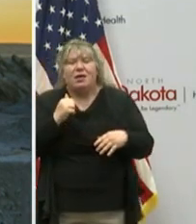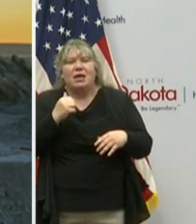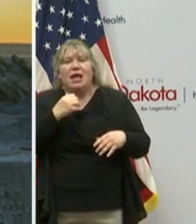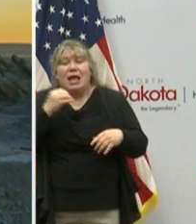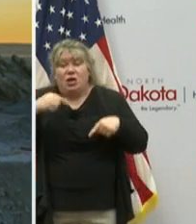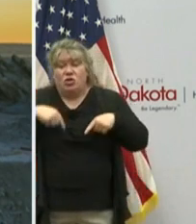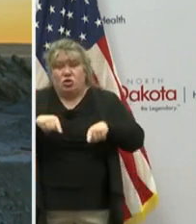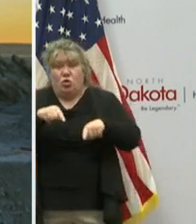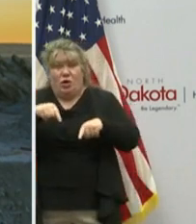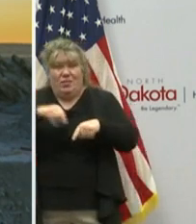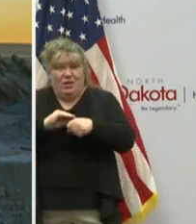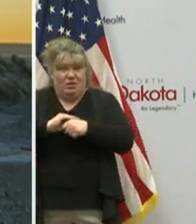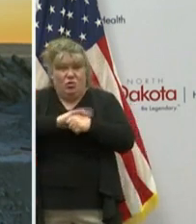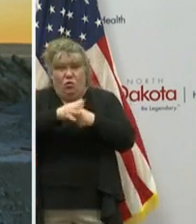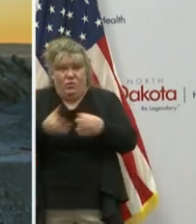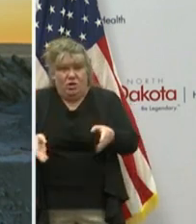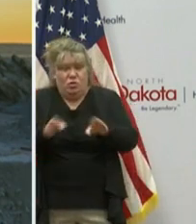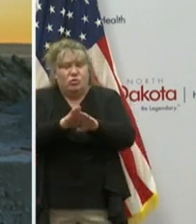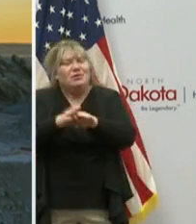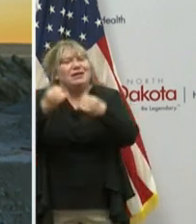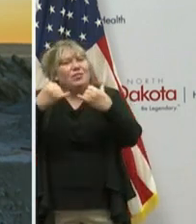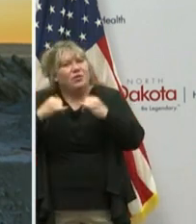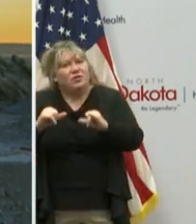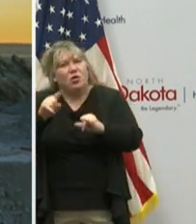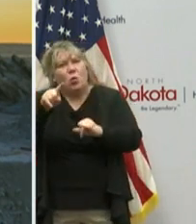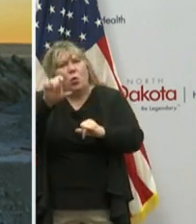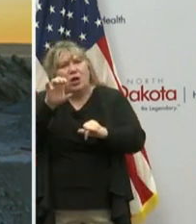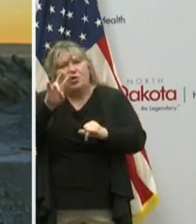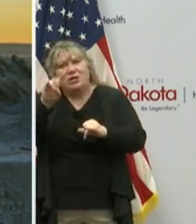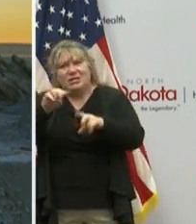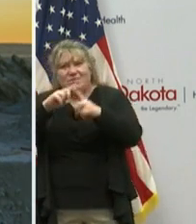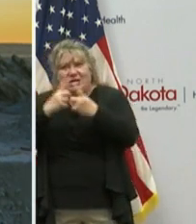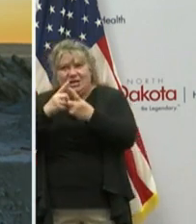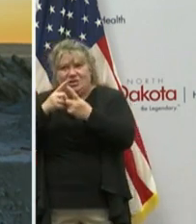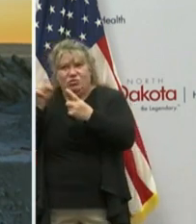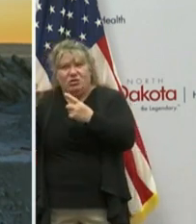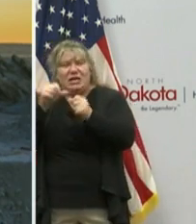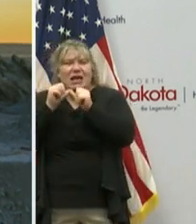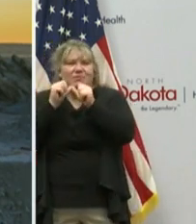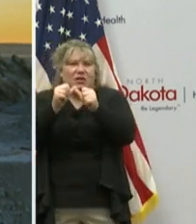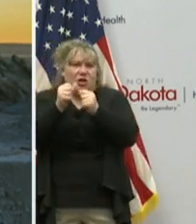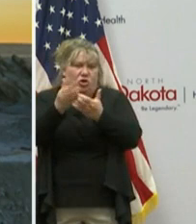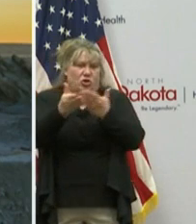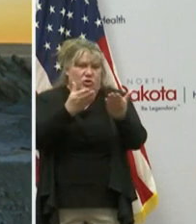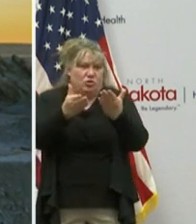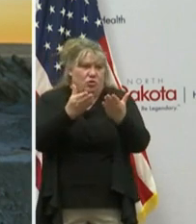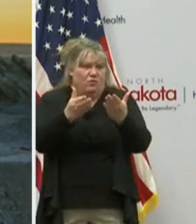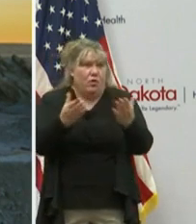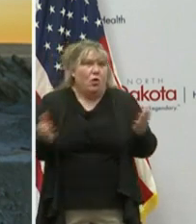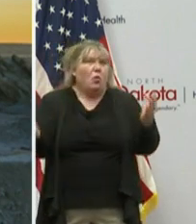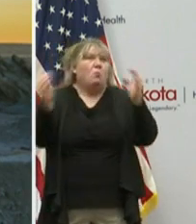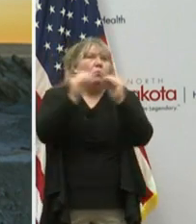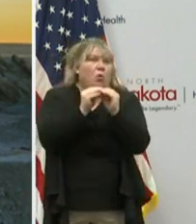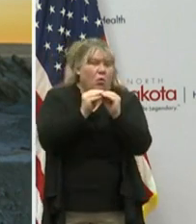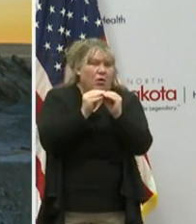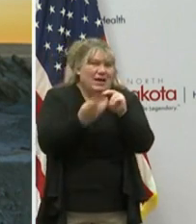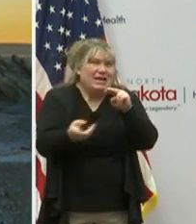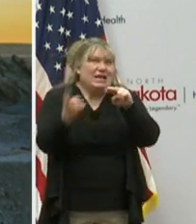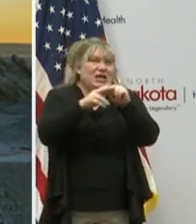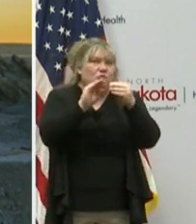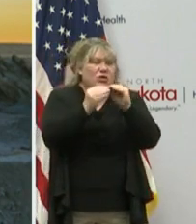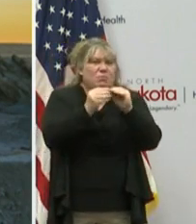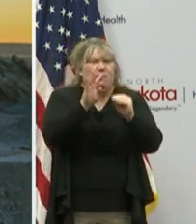And during this COVID closure, there are still 170 districts have continued to serve now even more, increased